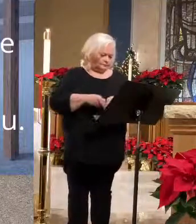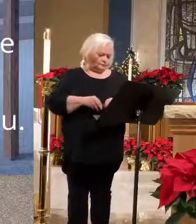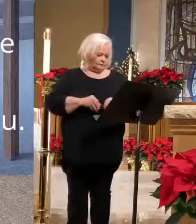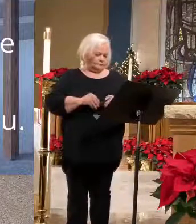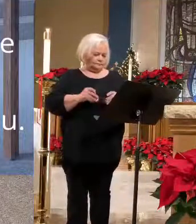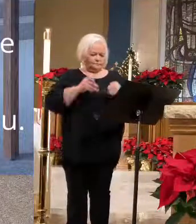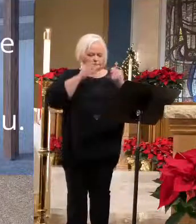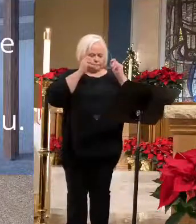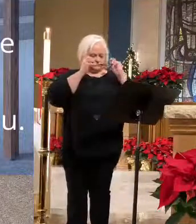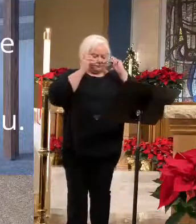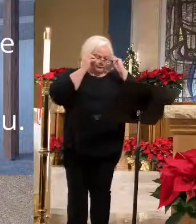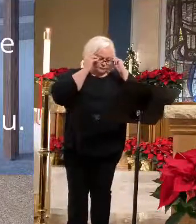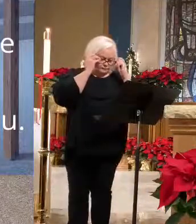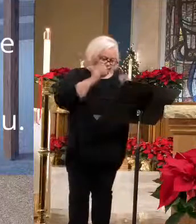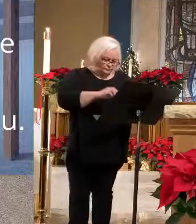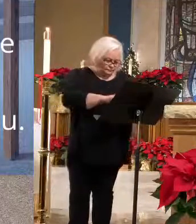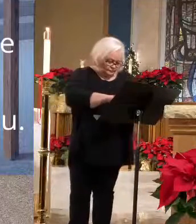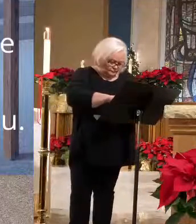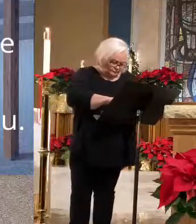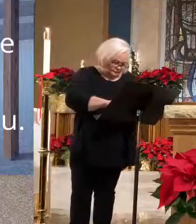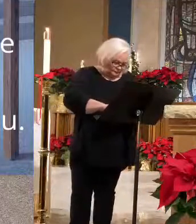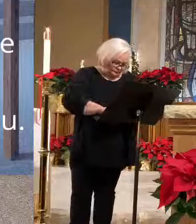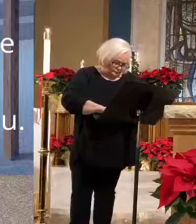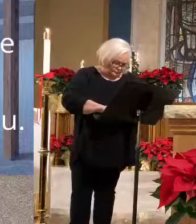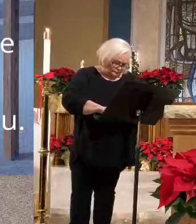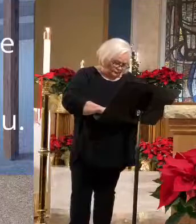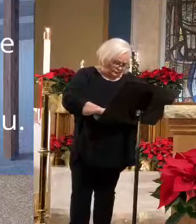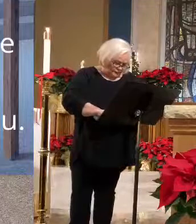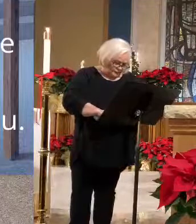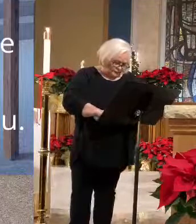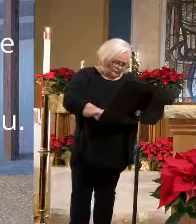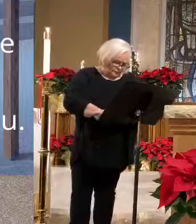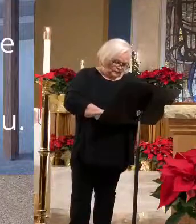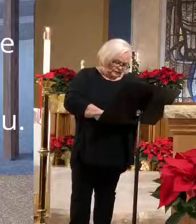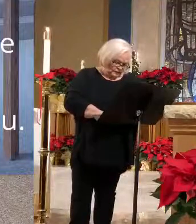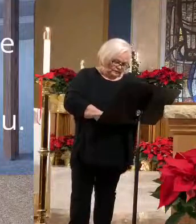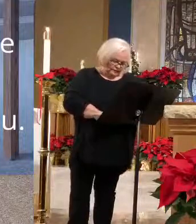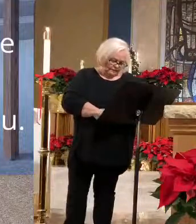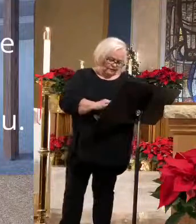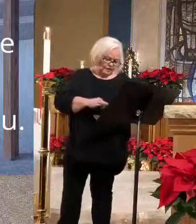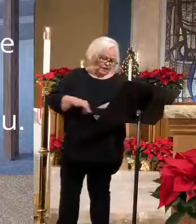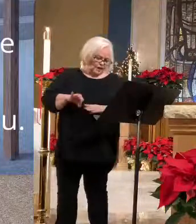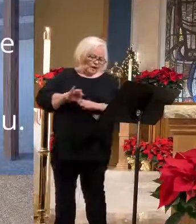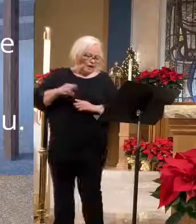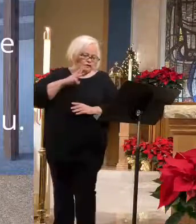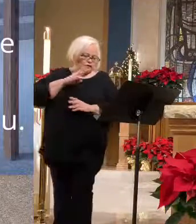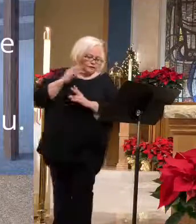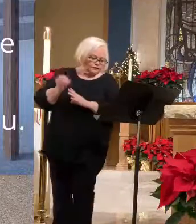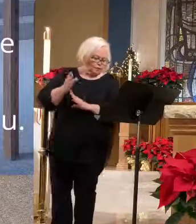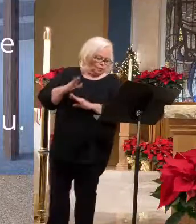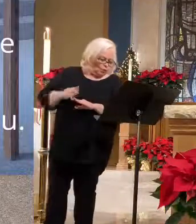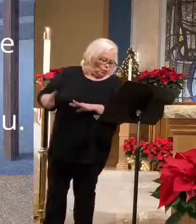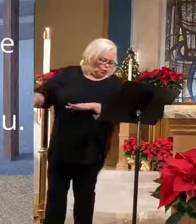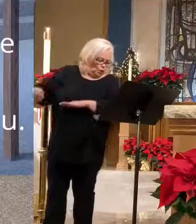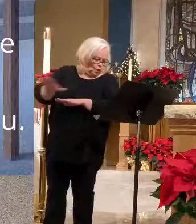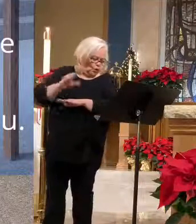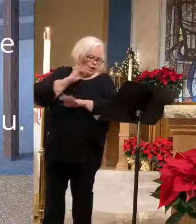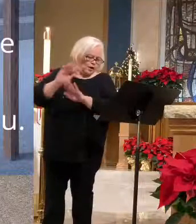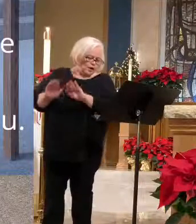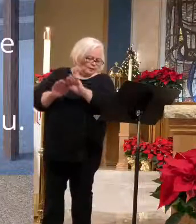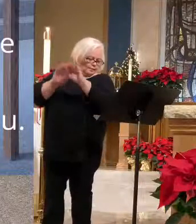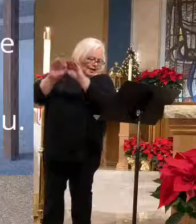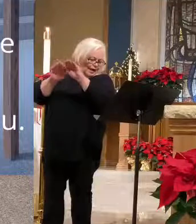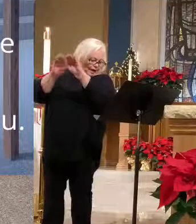gifts. We traverse afar, field and fountain,